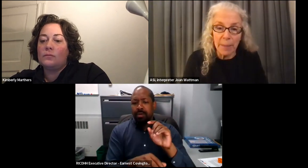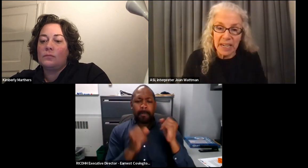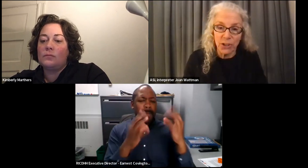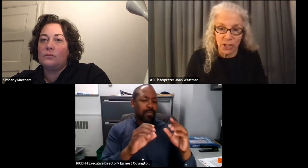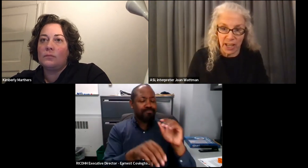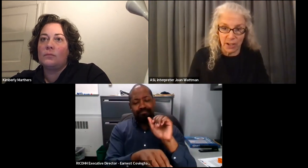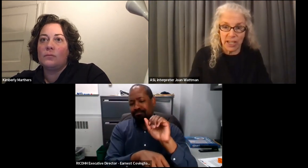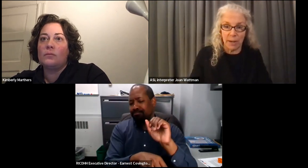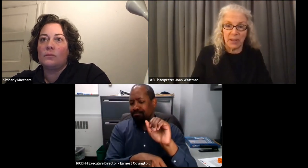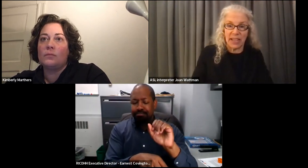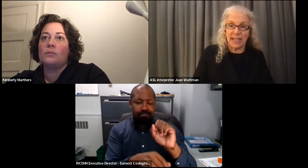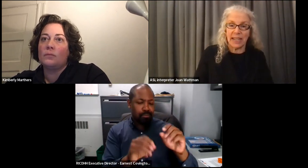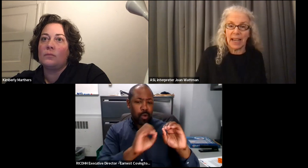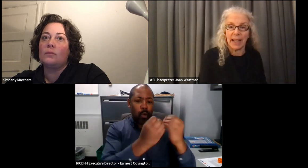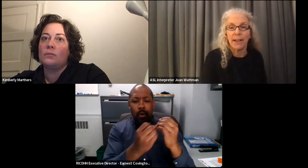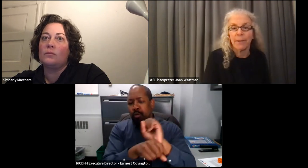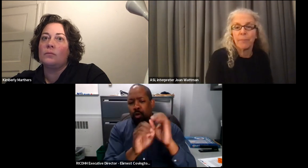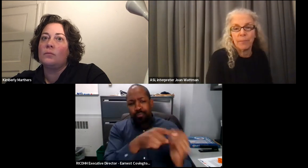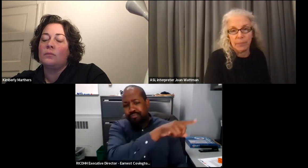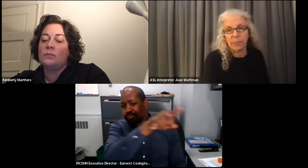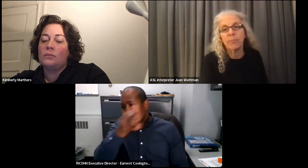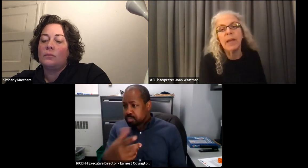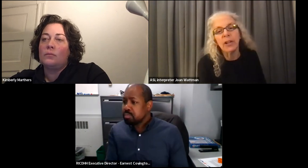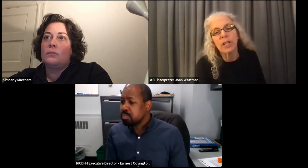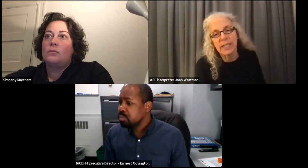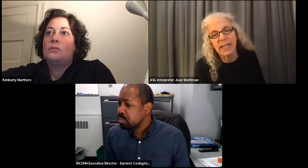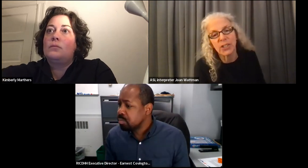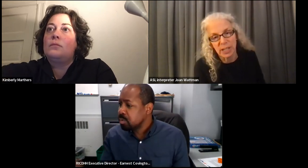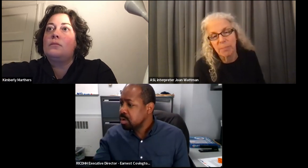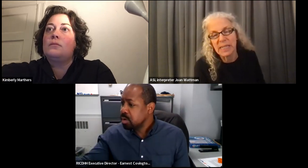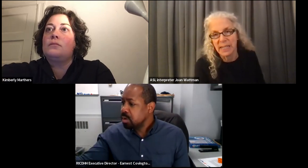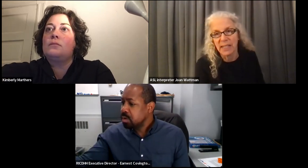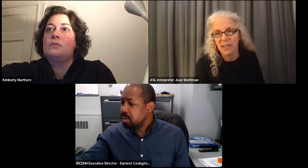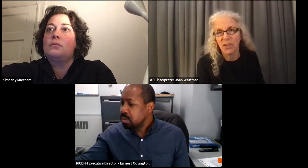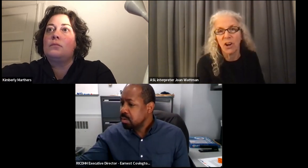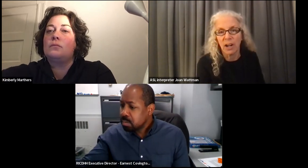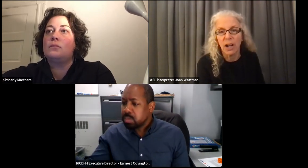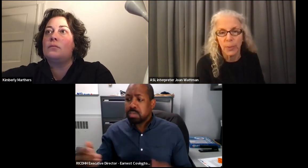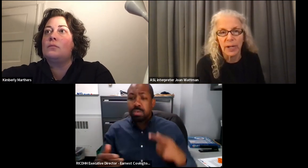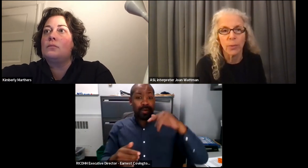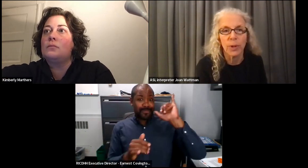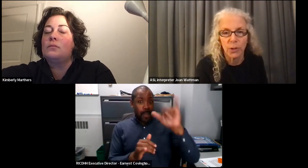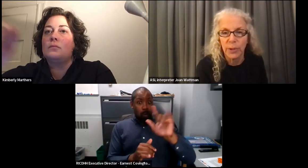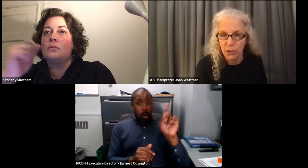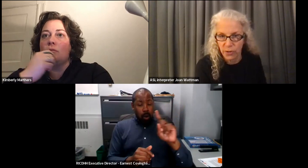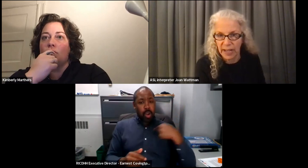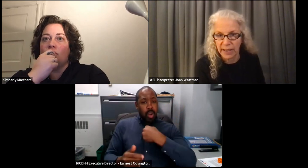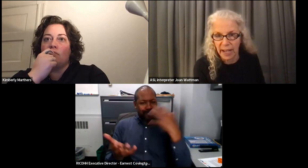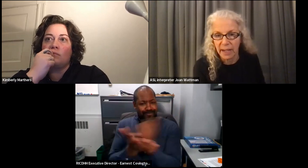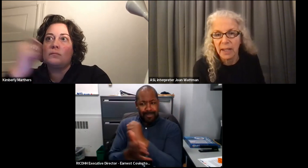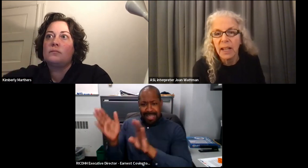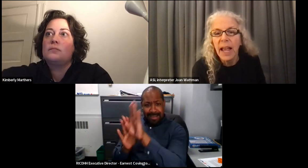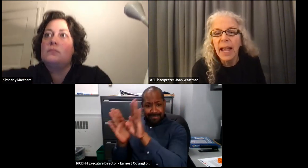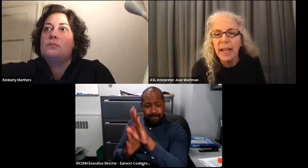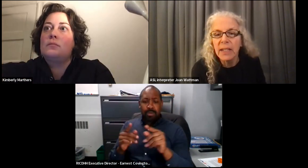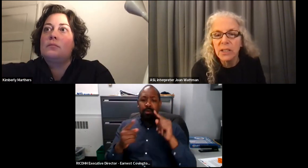about accommodations? Do they understand about the ADA? Many organizations and businesses are unaware, and we're doing a survey on